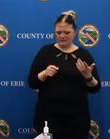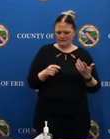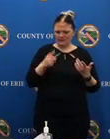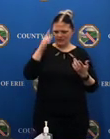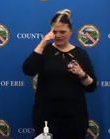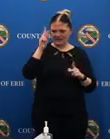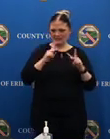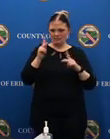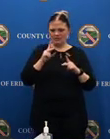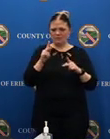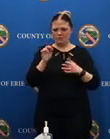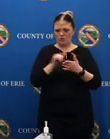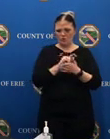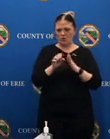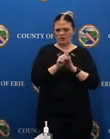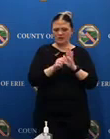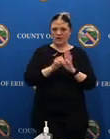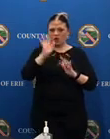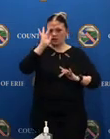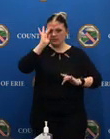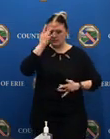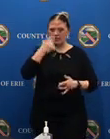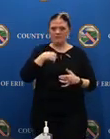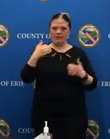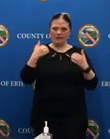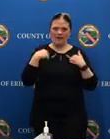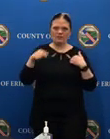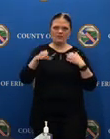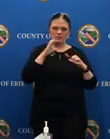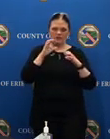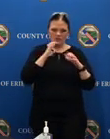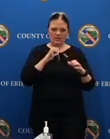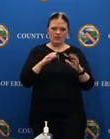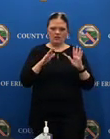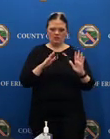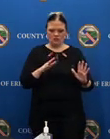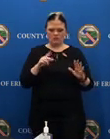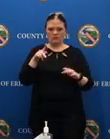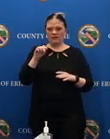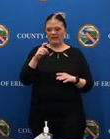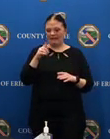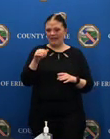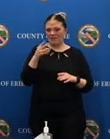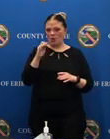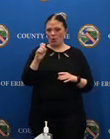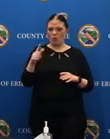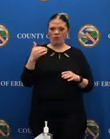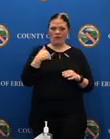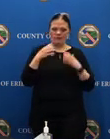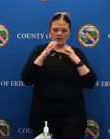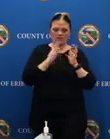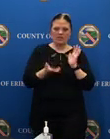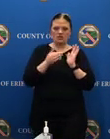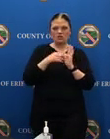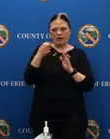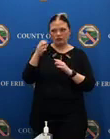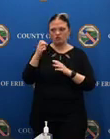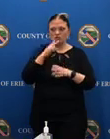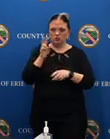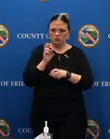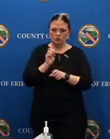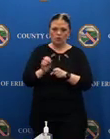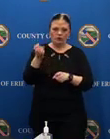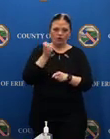think the people in New York State are sick of hearing me have this conversation. Lieutenant Governor Kathy Hochul and I had this conversation again today, and she's working very hard to